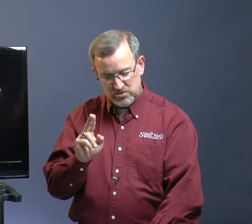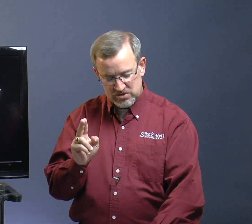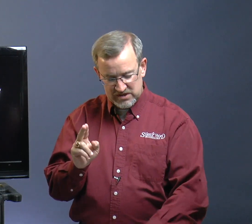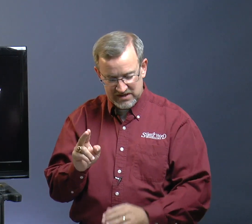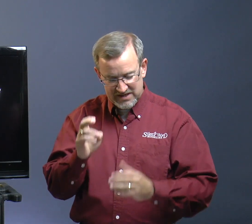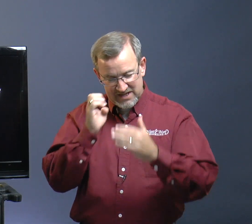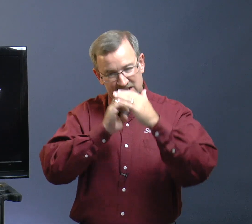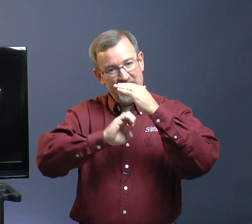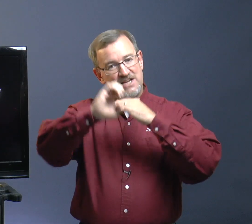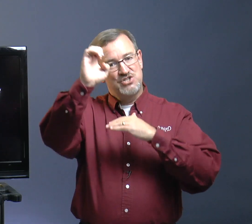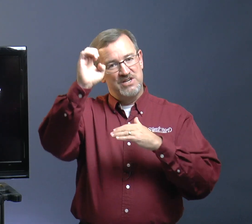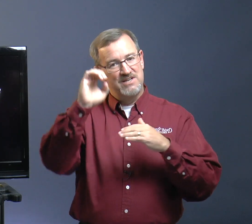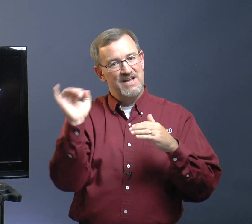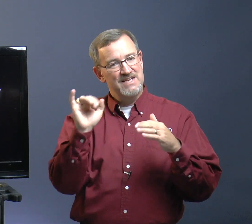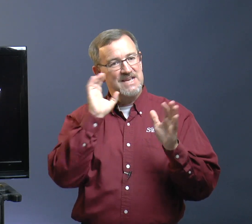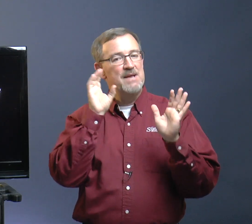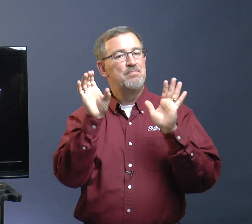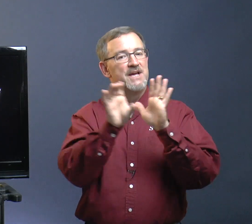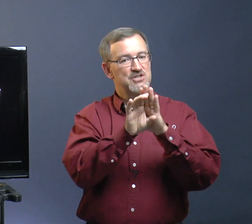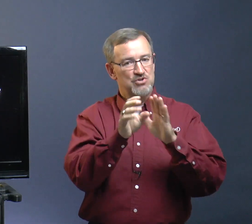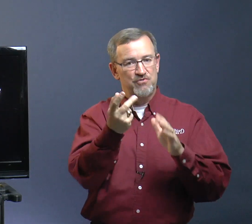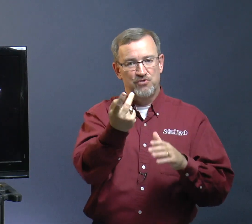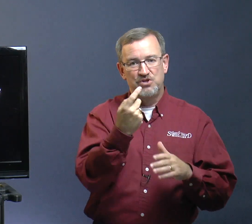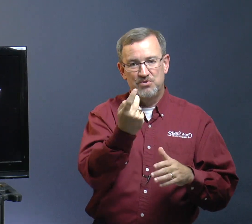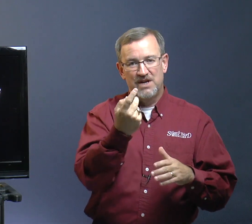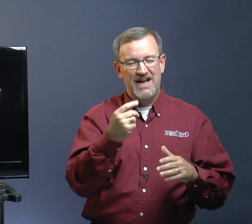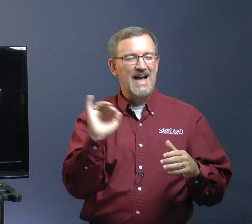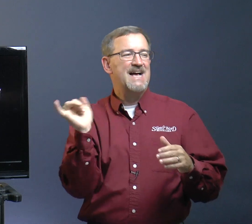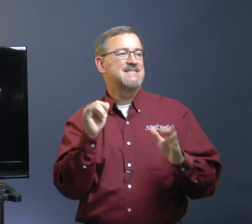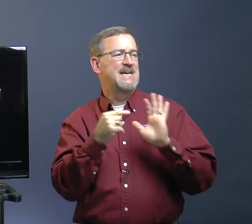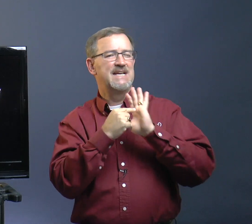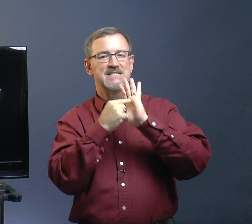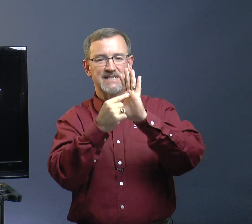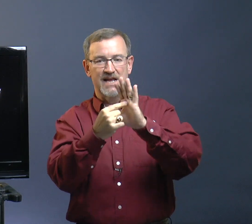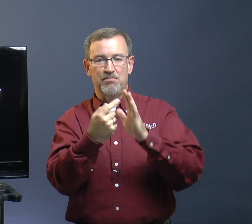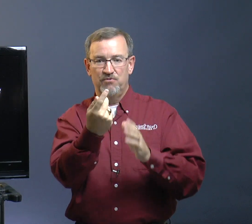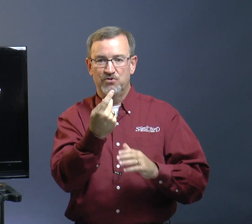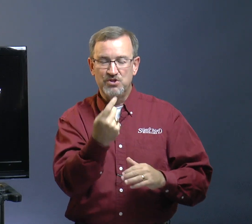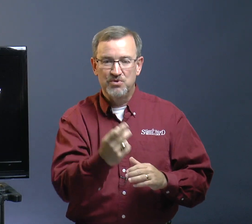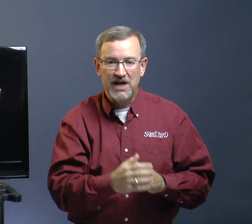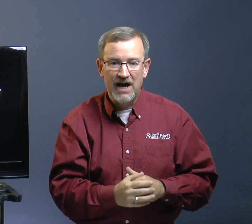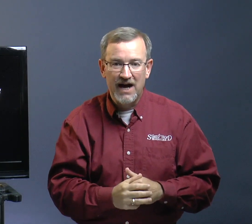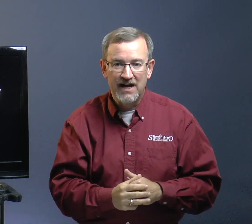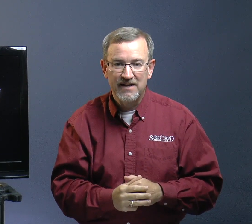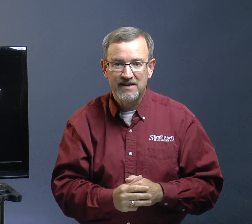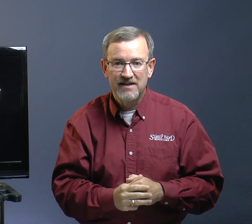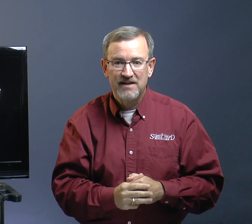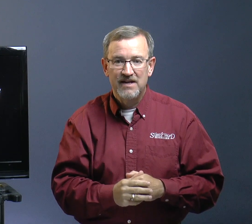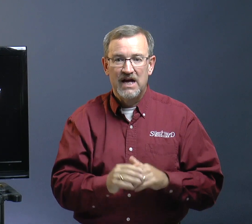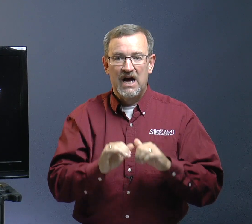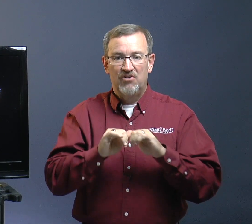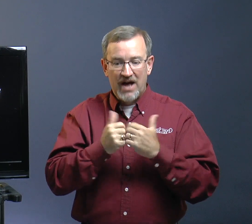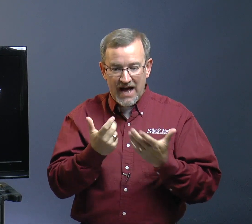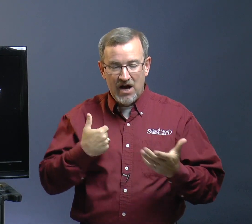He used Elijah as a picture for you and I, as an example for you and I of how